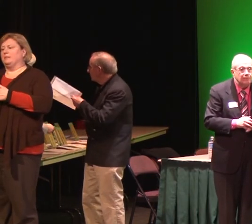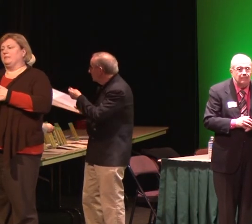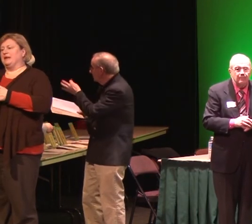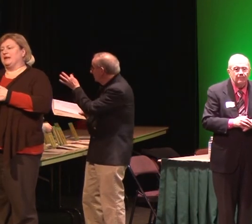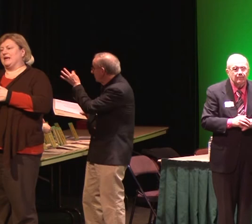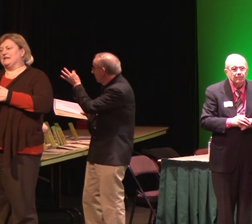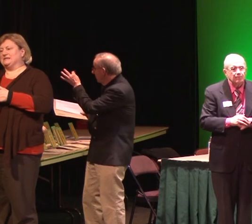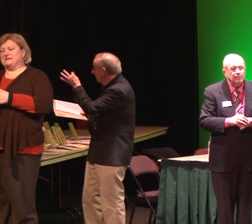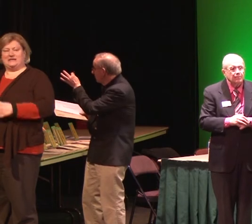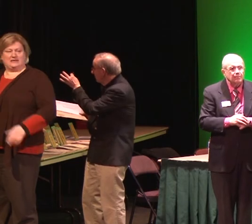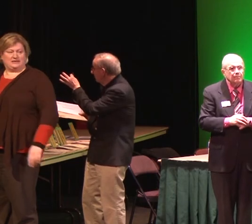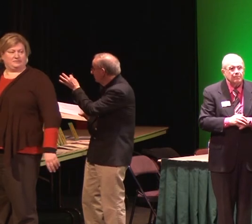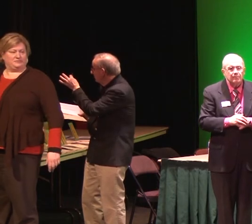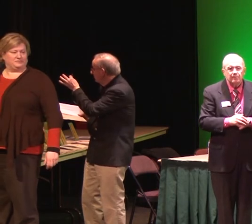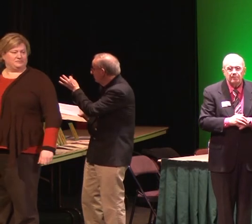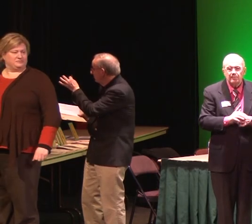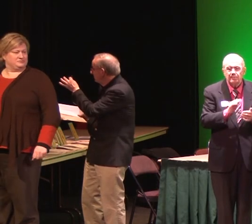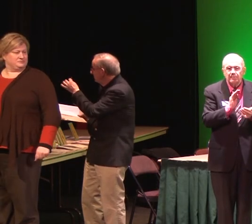J. Doyle.